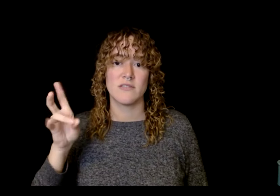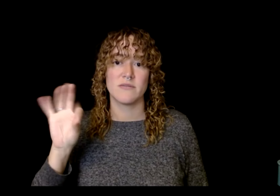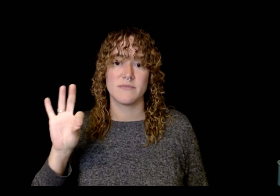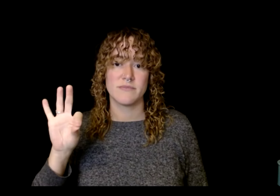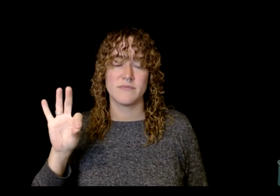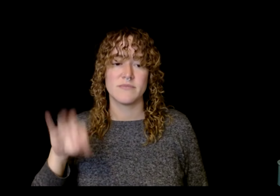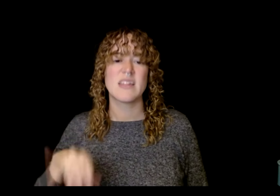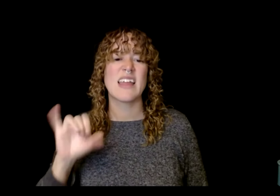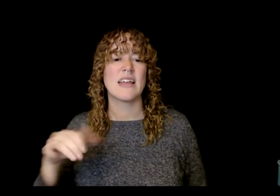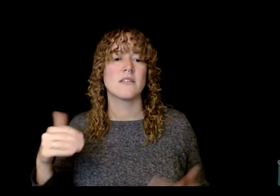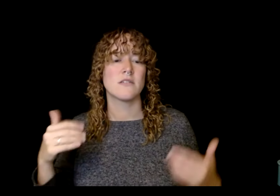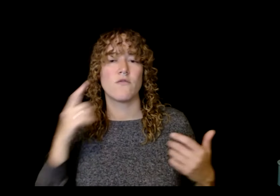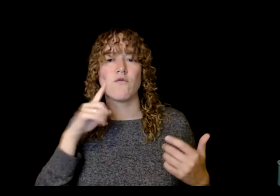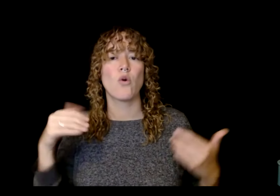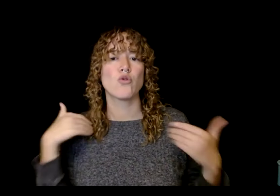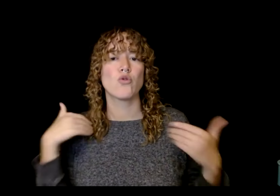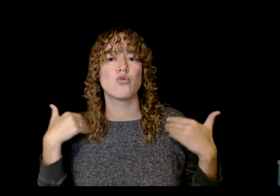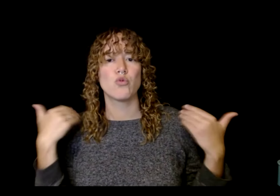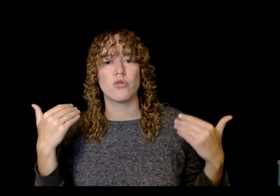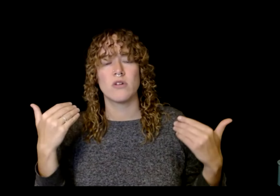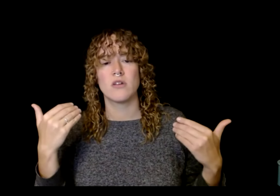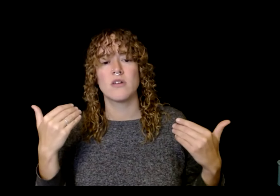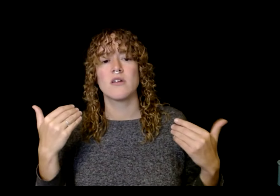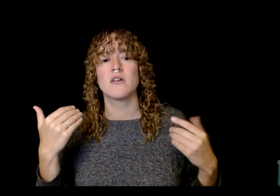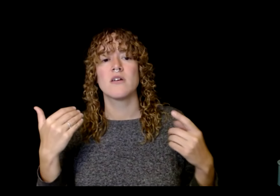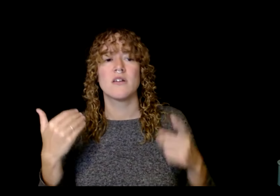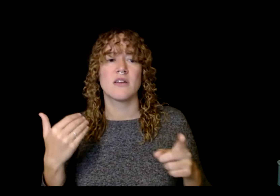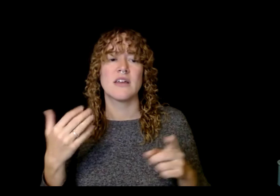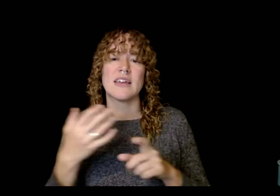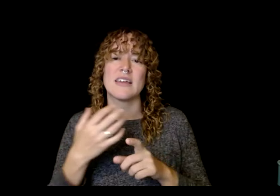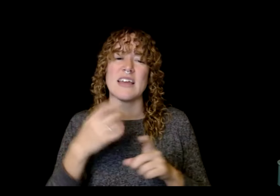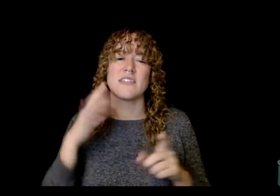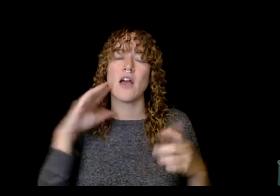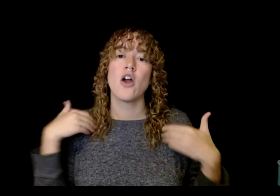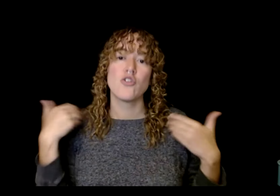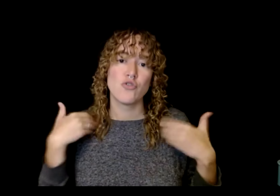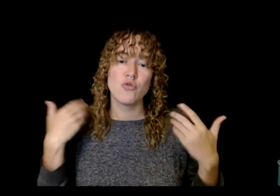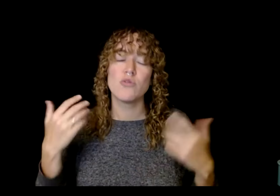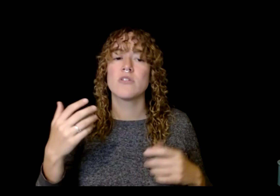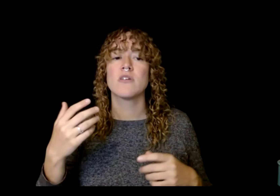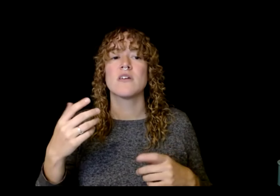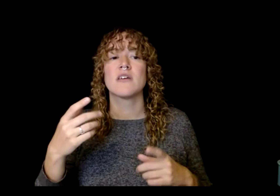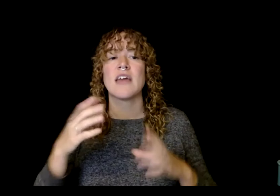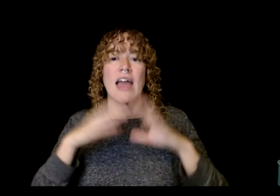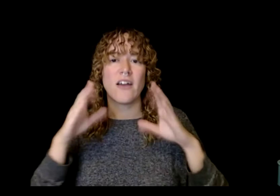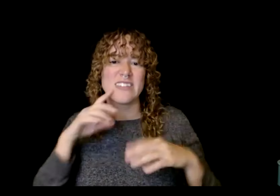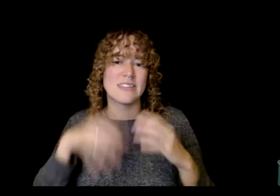youth experiencing housing program supplemental bill, which did not move forward in